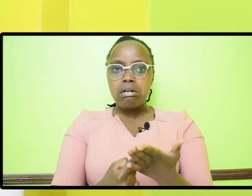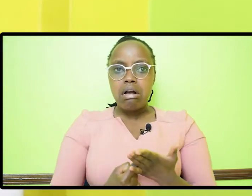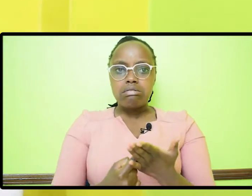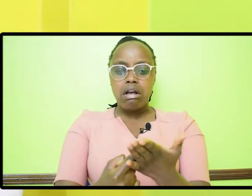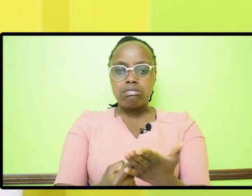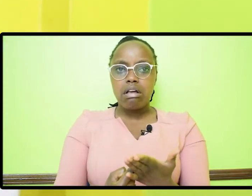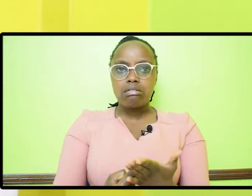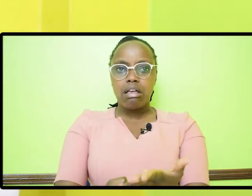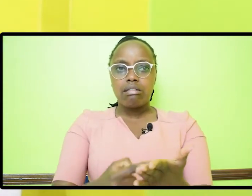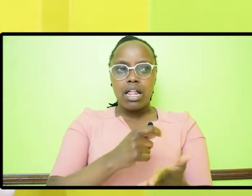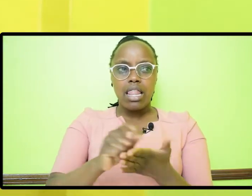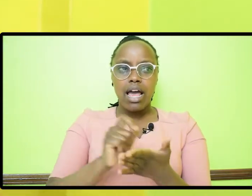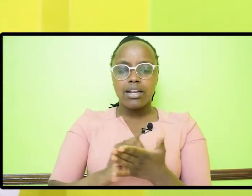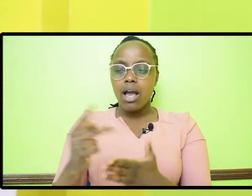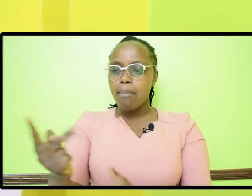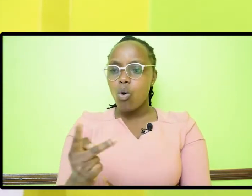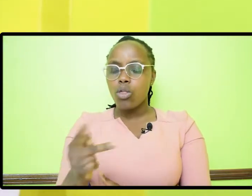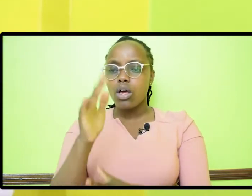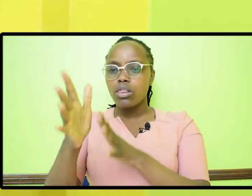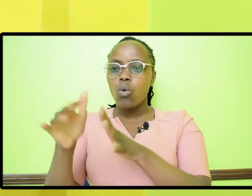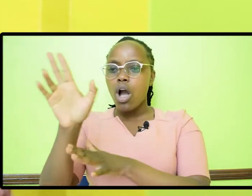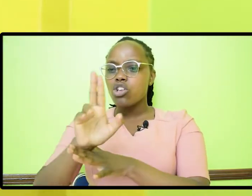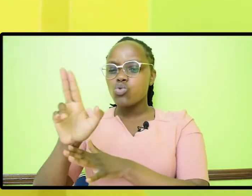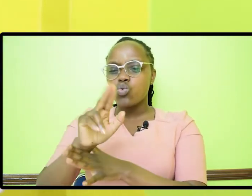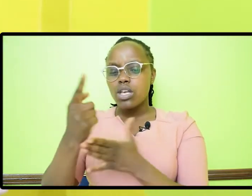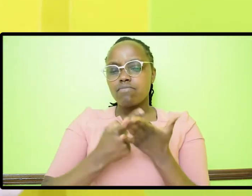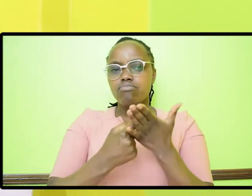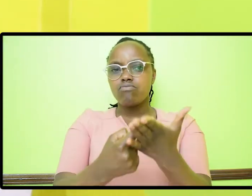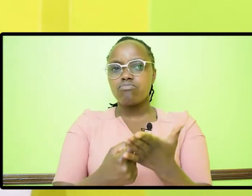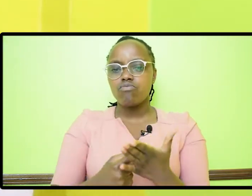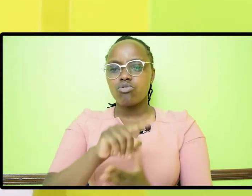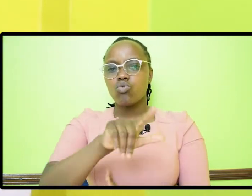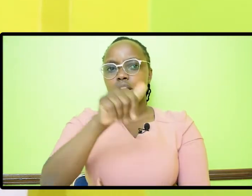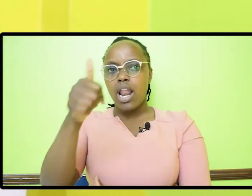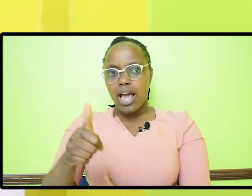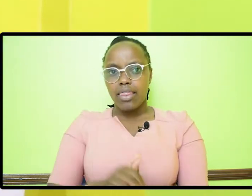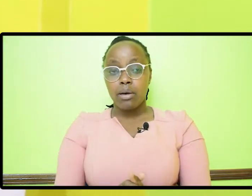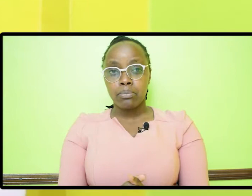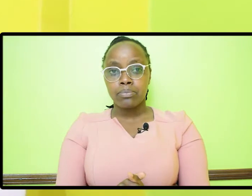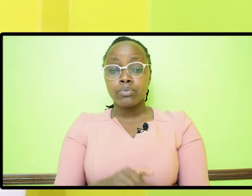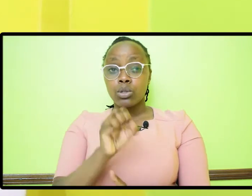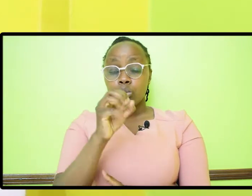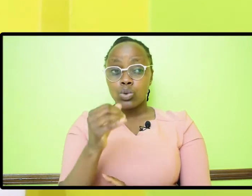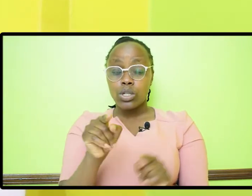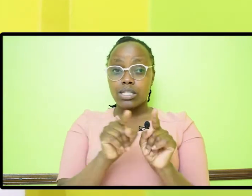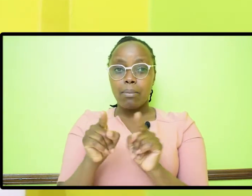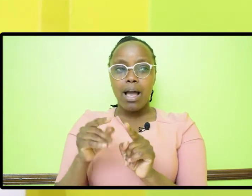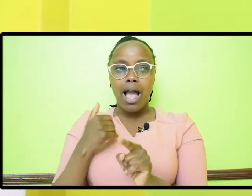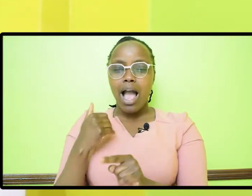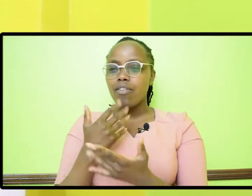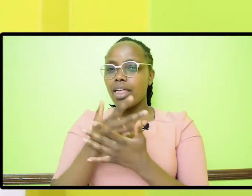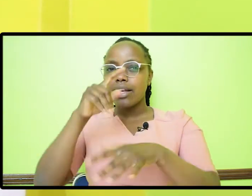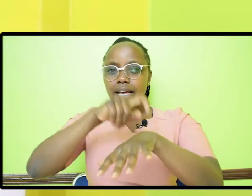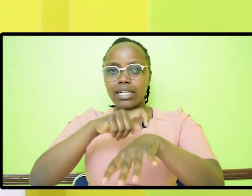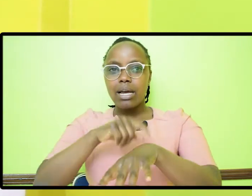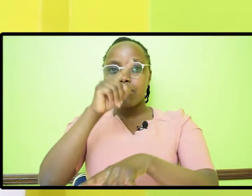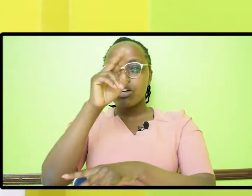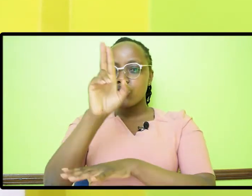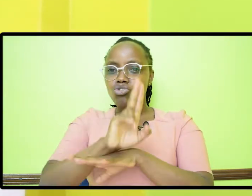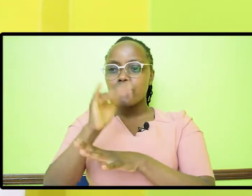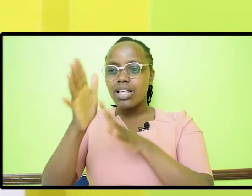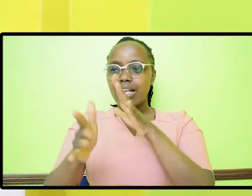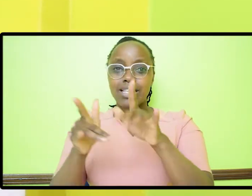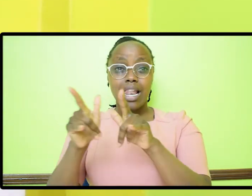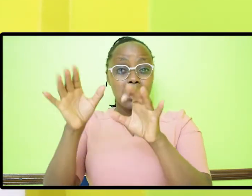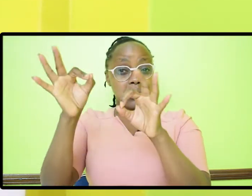was writing. The doctor was, as in both of them were using writing. They would write to each other. So there is no single time that you used